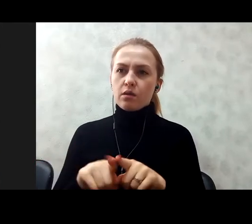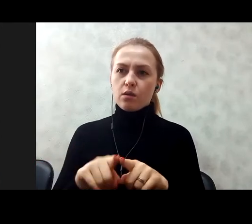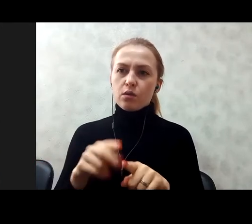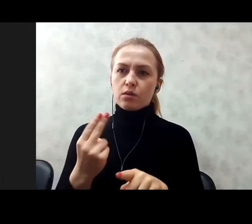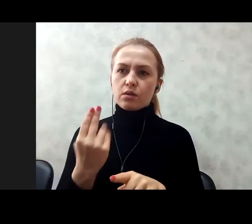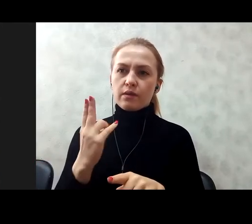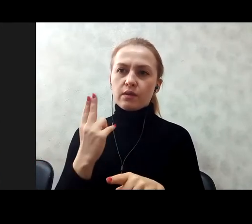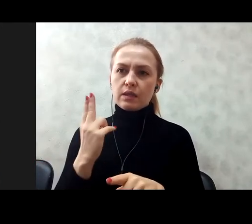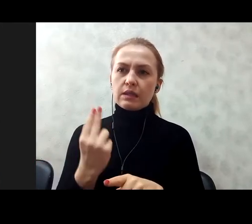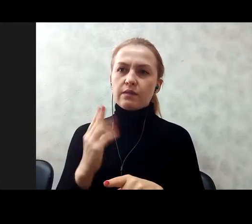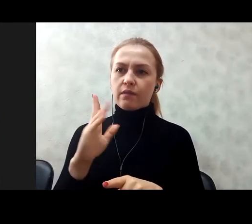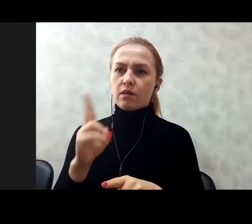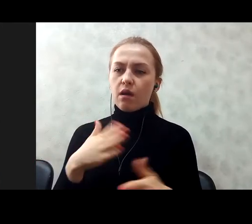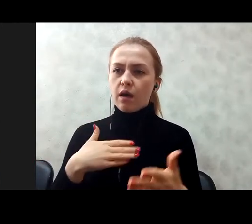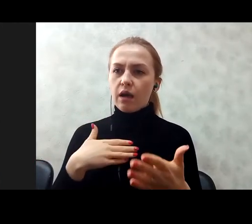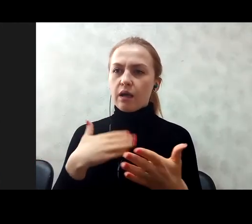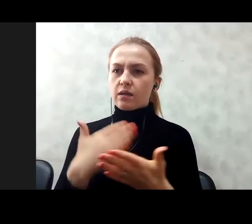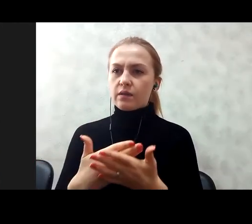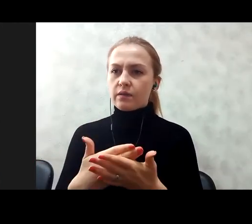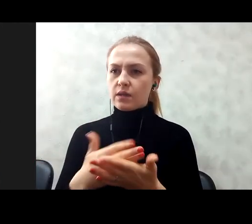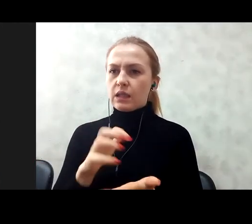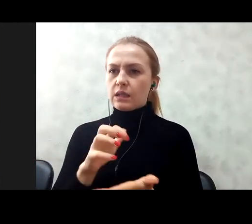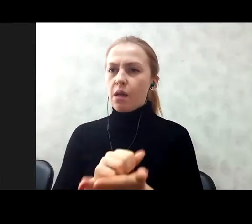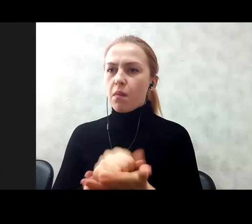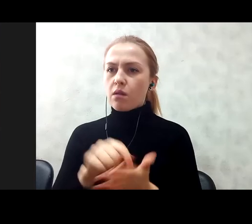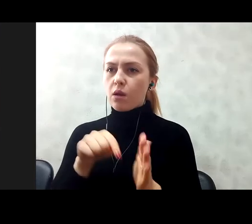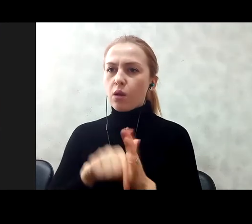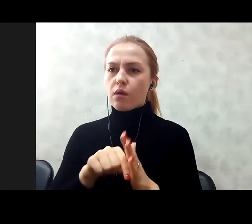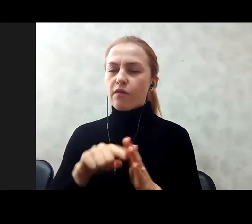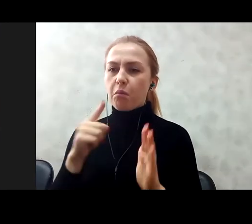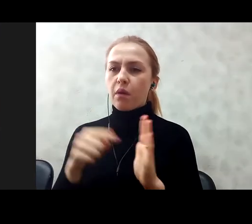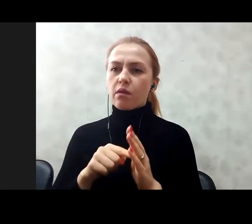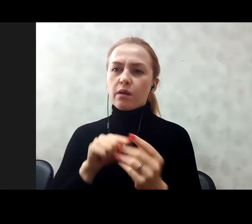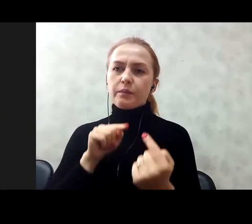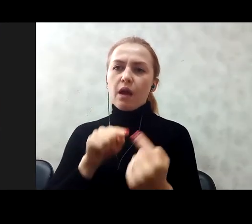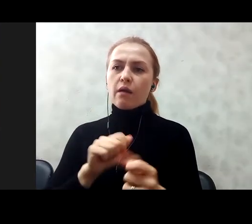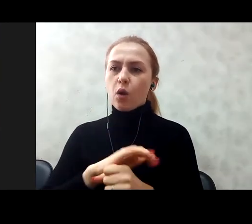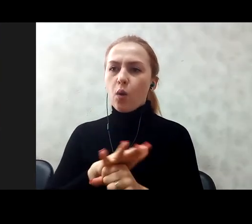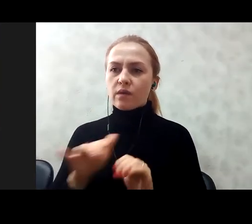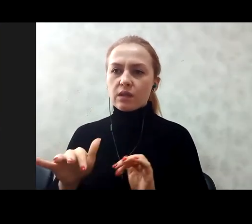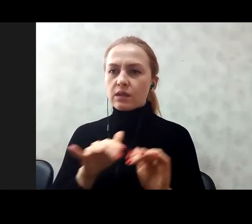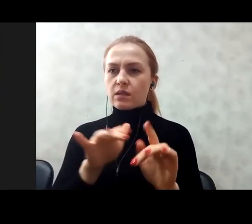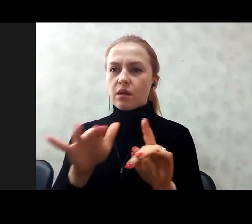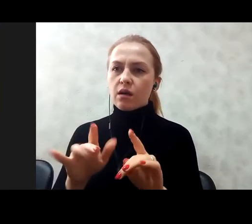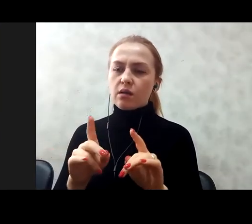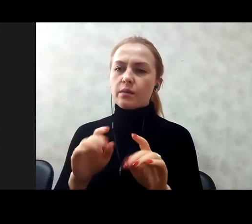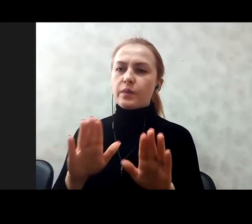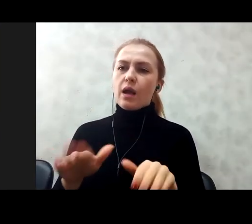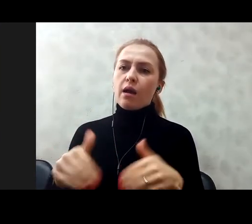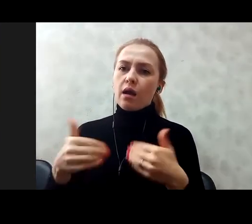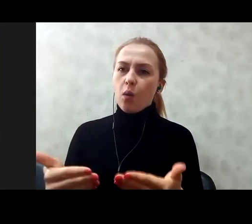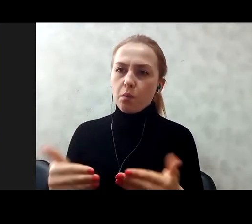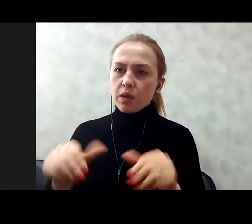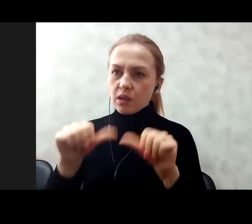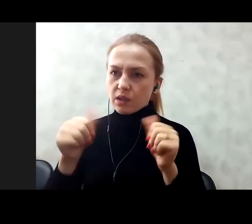the tabulation started. So CEC was very